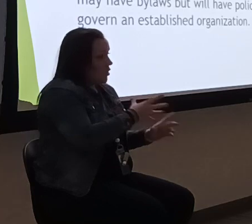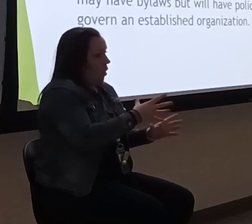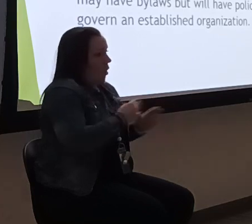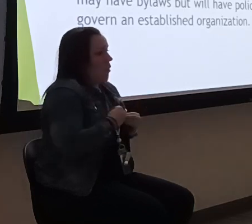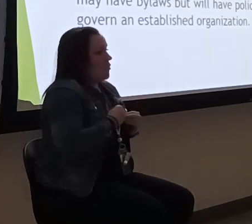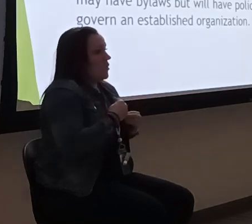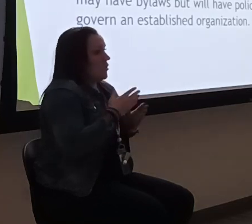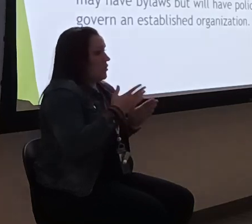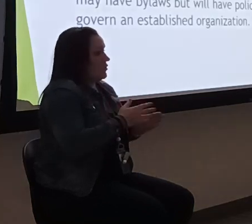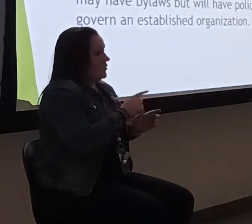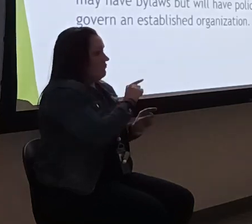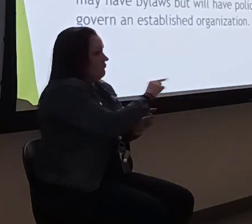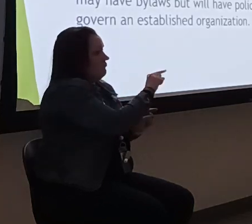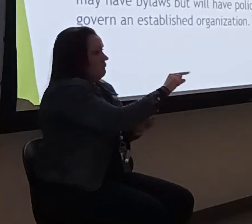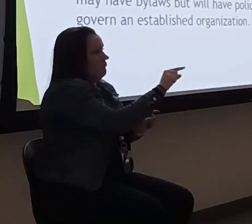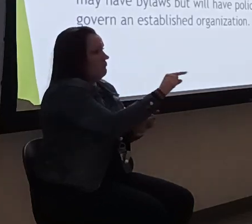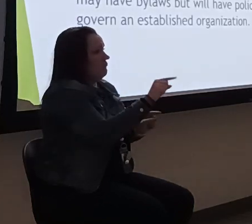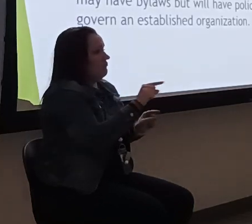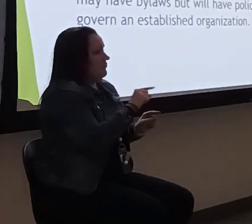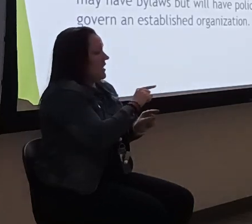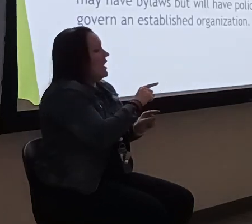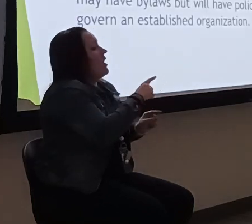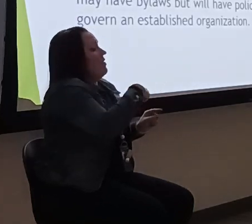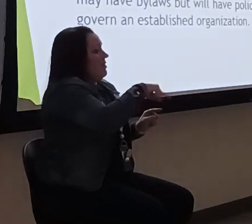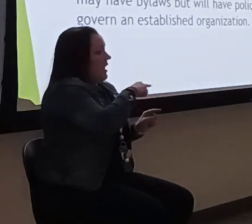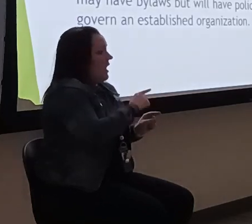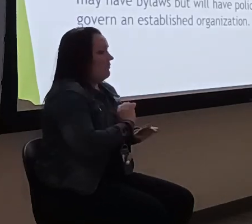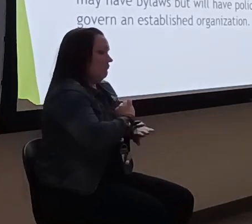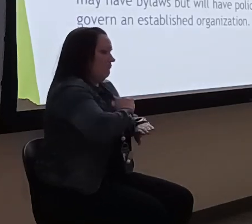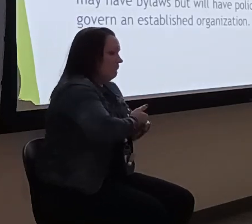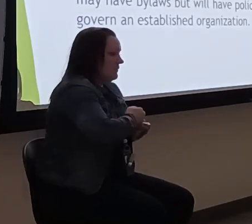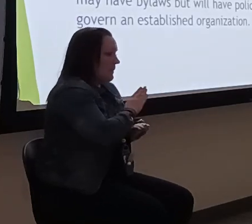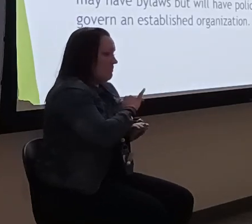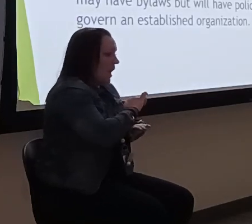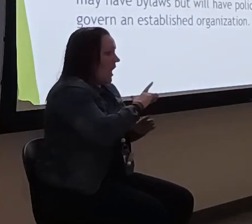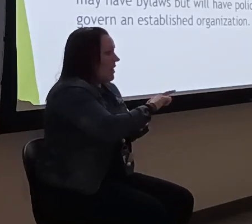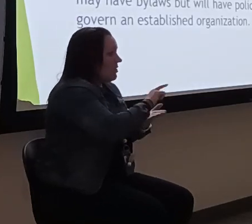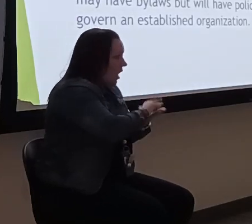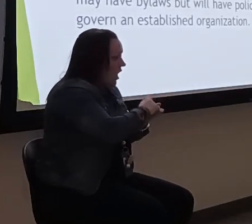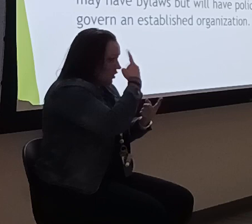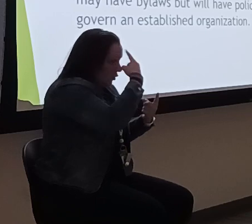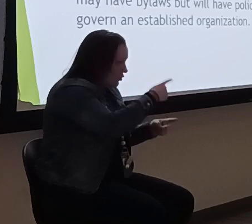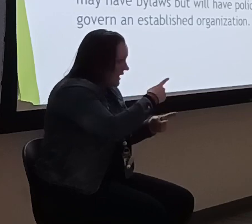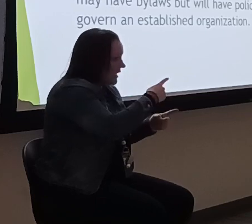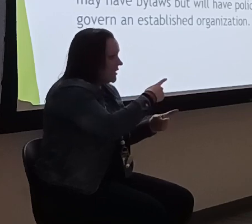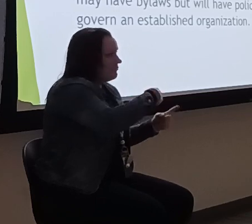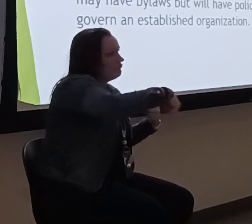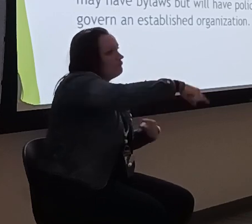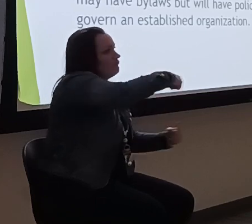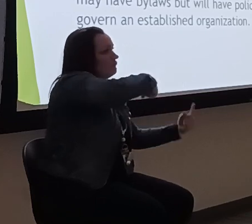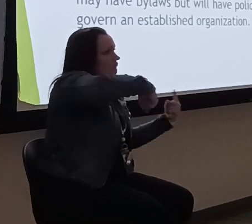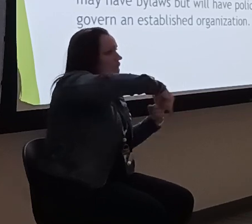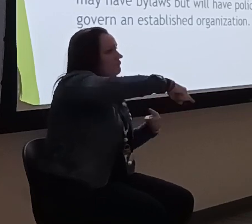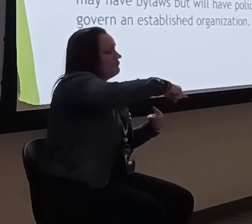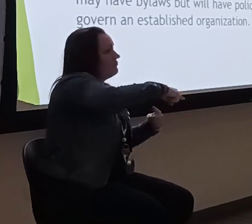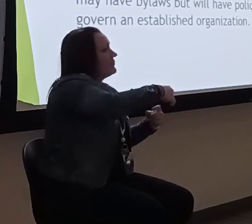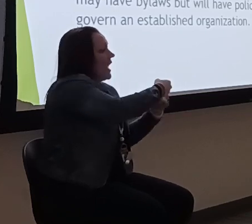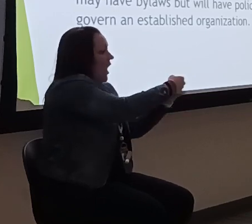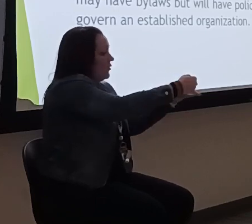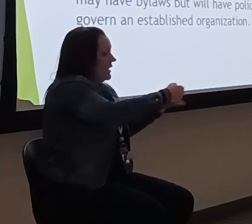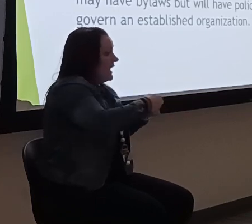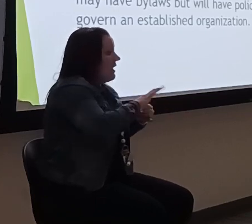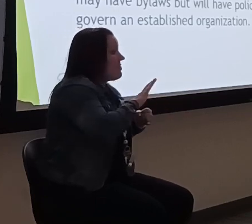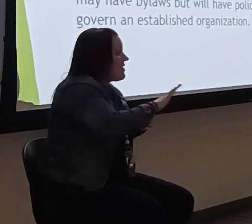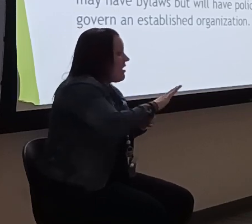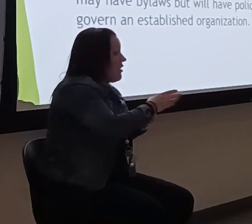owners that have adopted bylaws outlining how the property, their